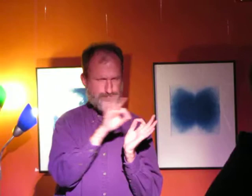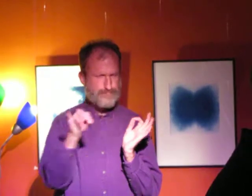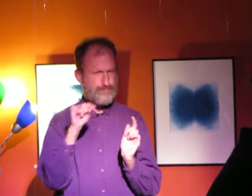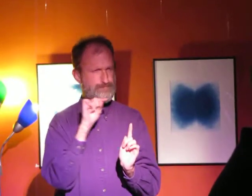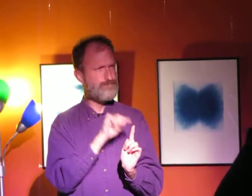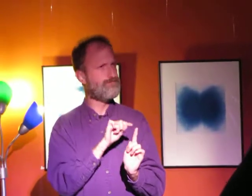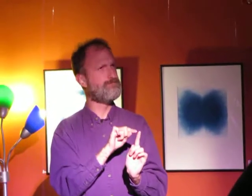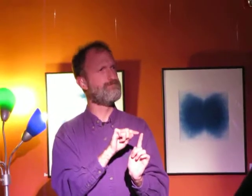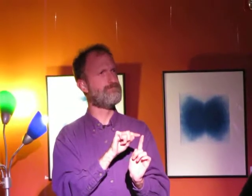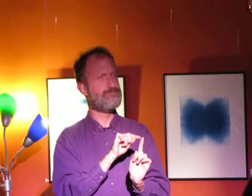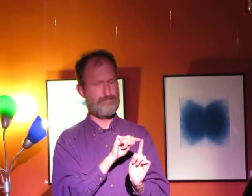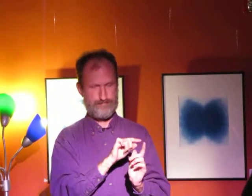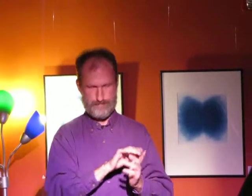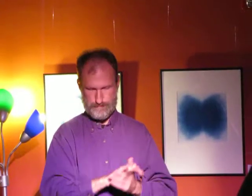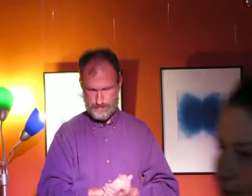had said.